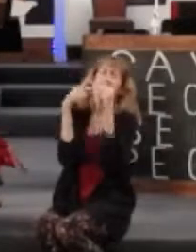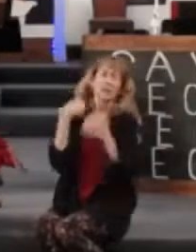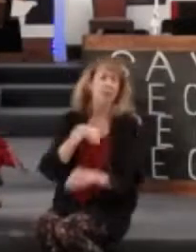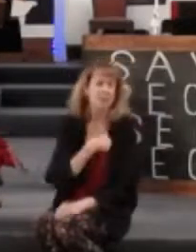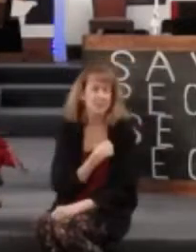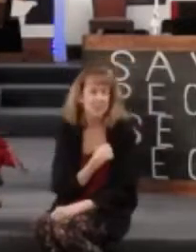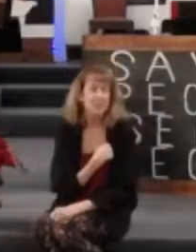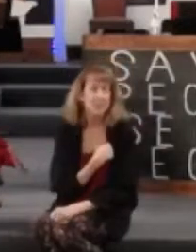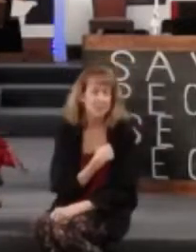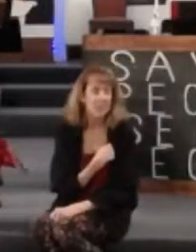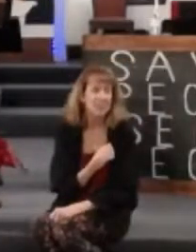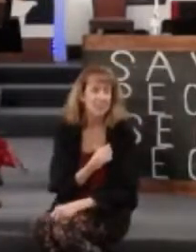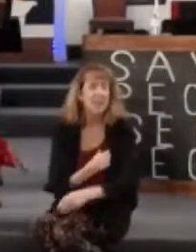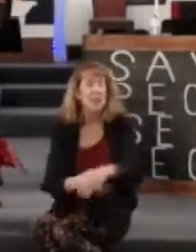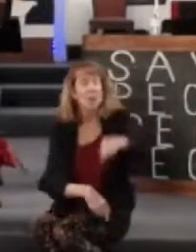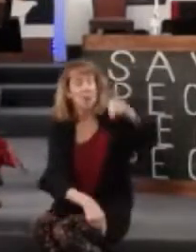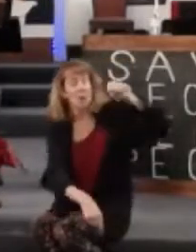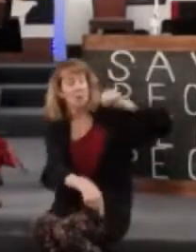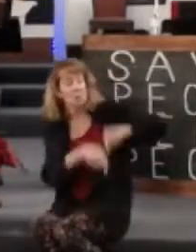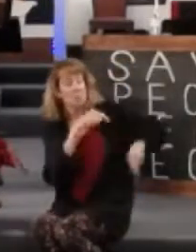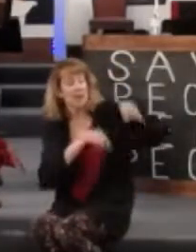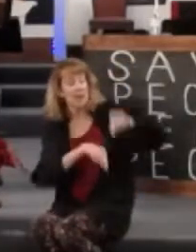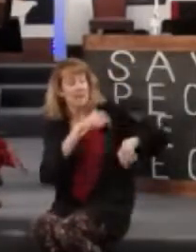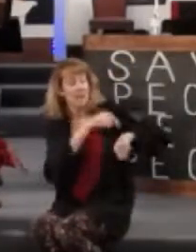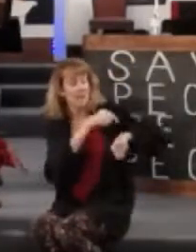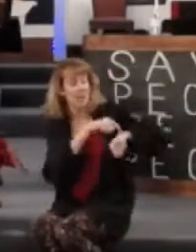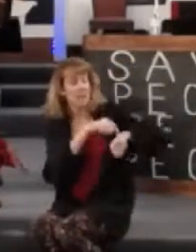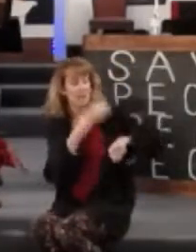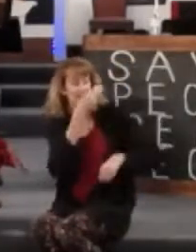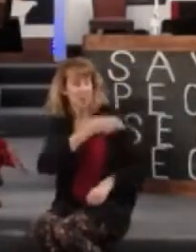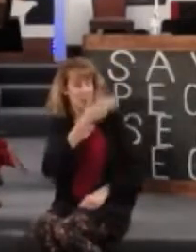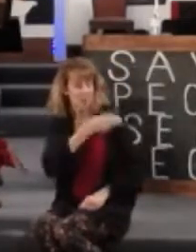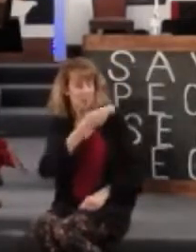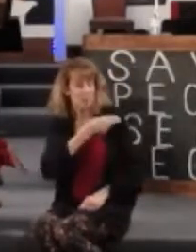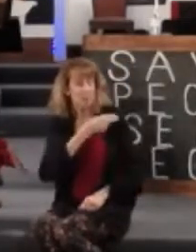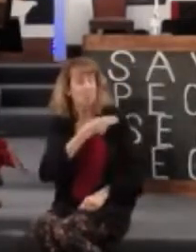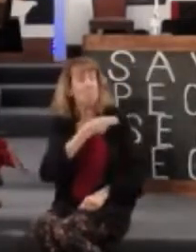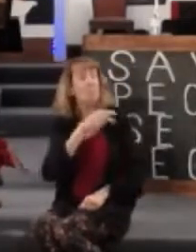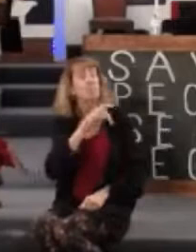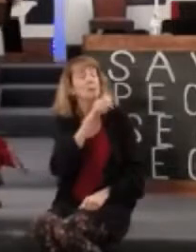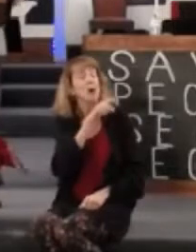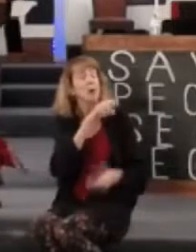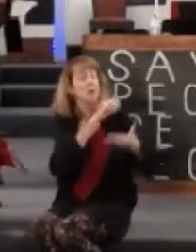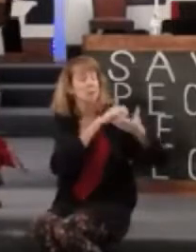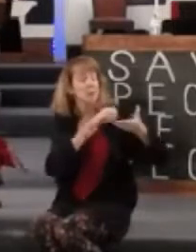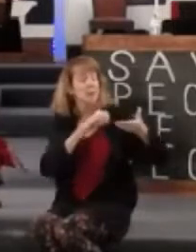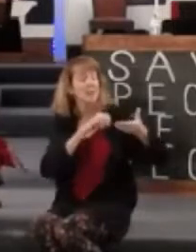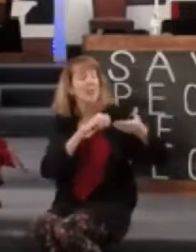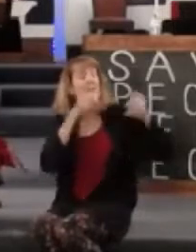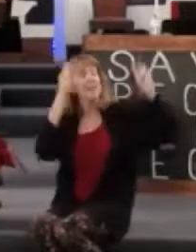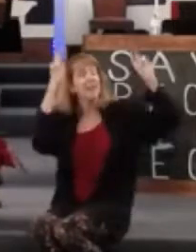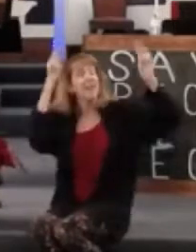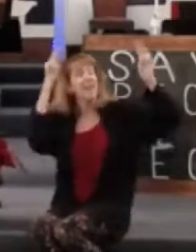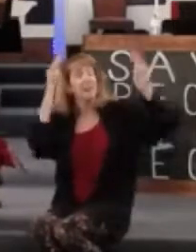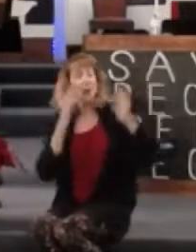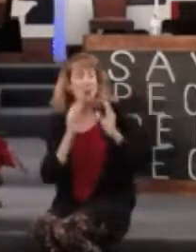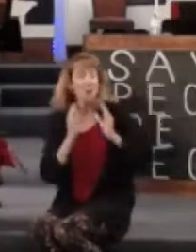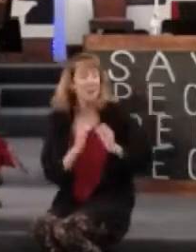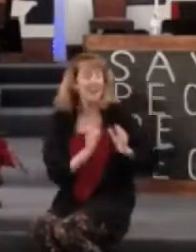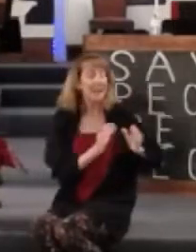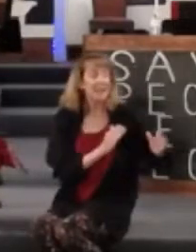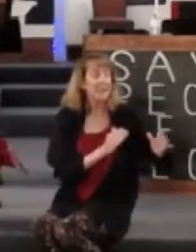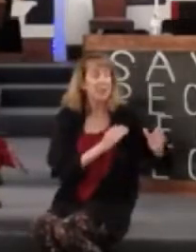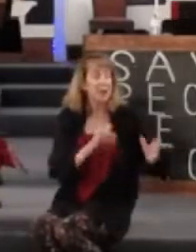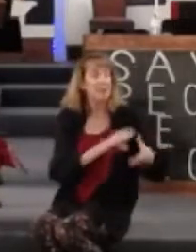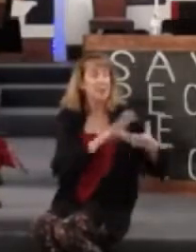You know, back in the time when Paul was writing this, marriages were arranged. And after they were arranged and